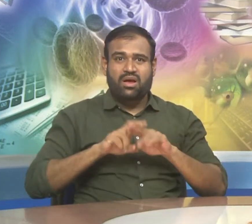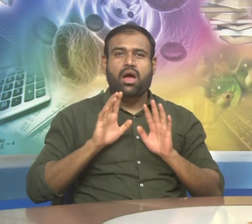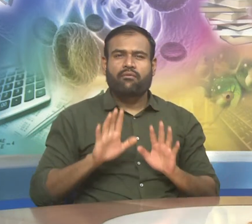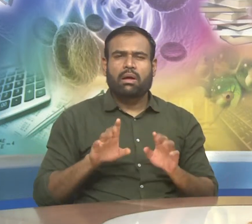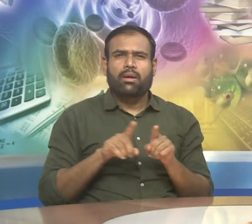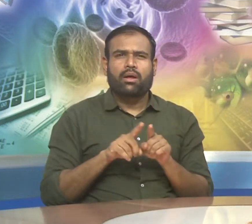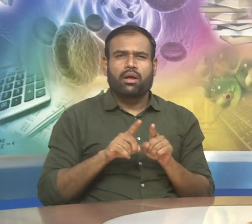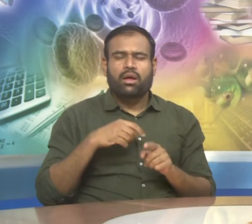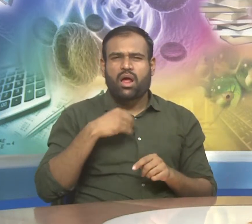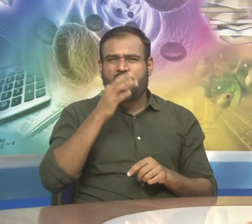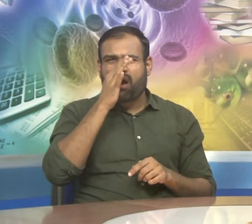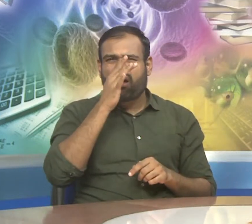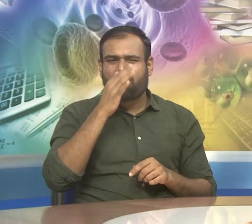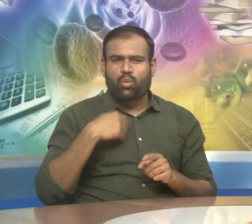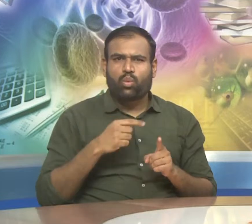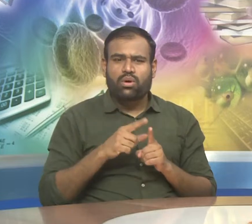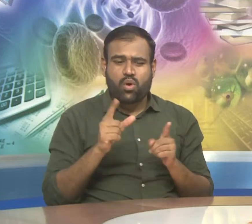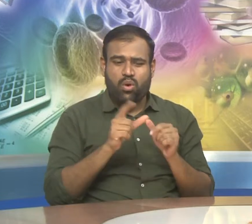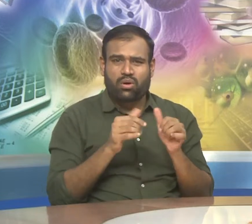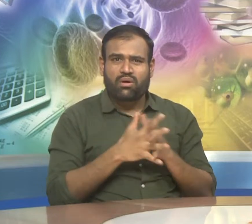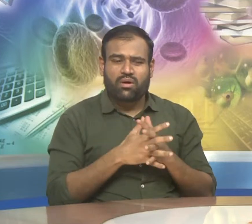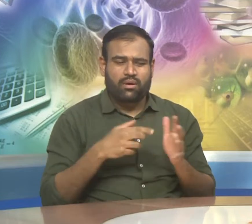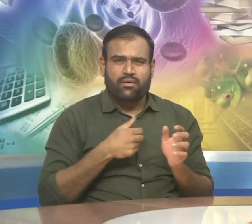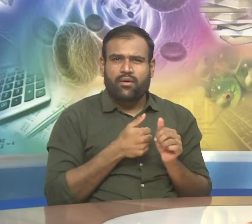Incapacity to act as a judge.